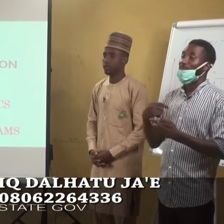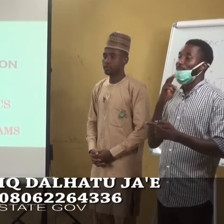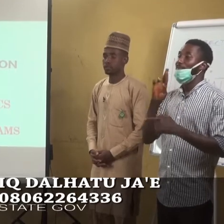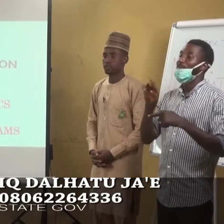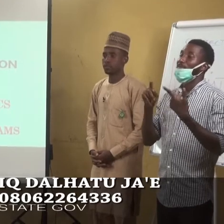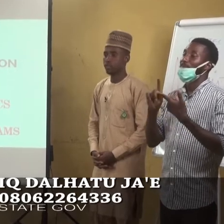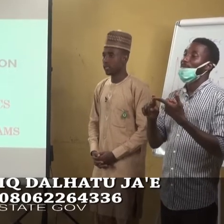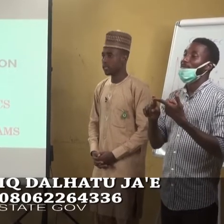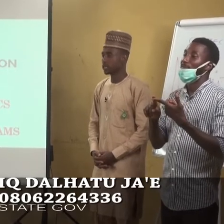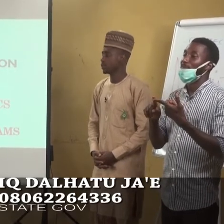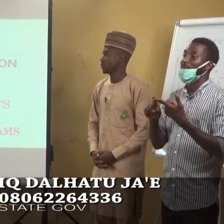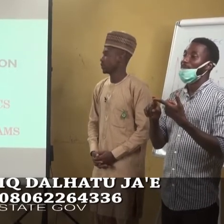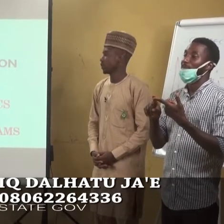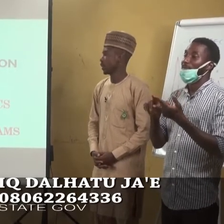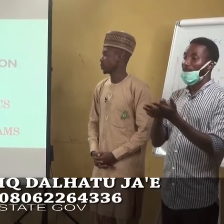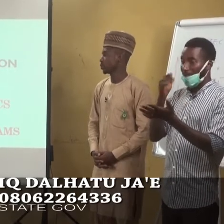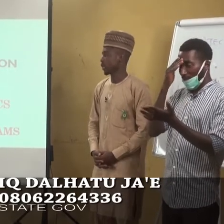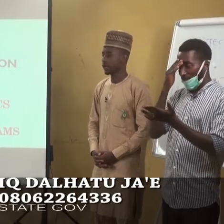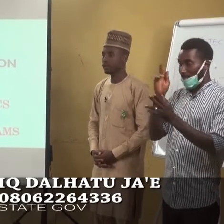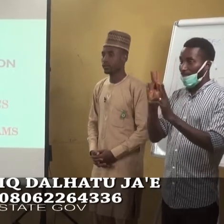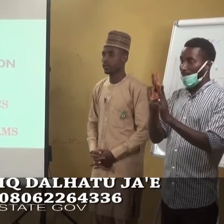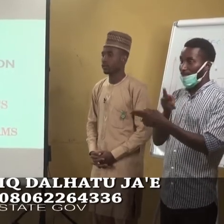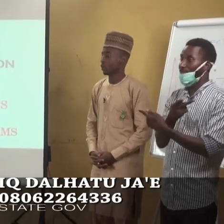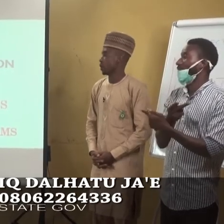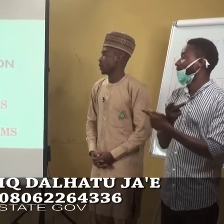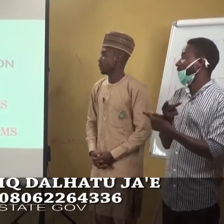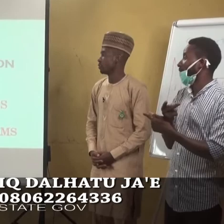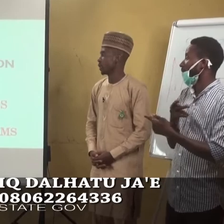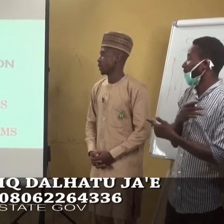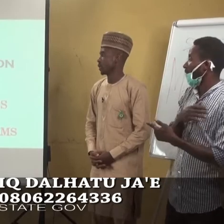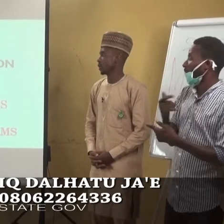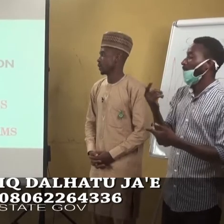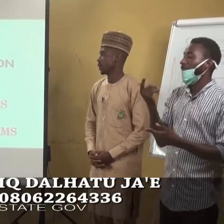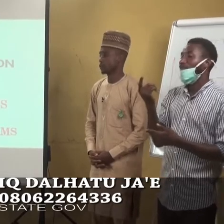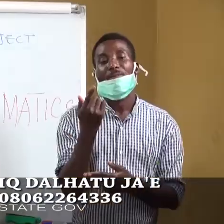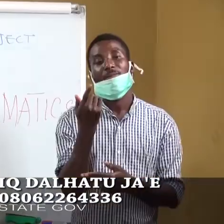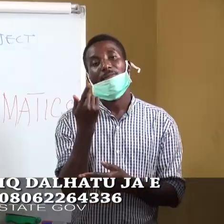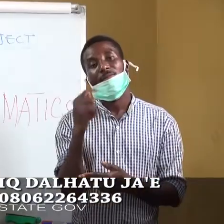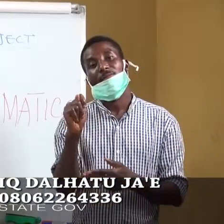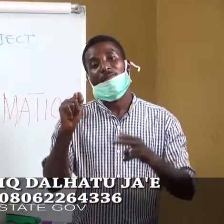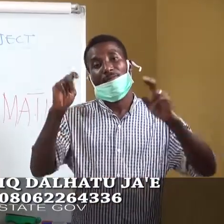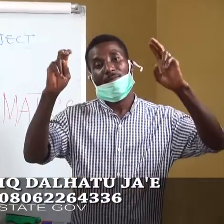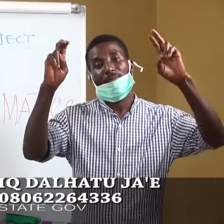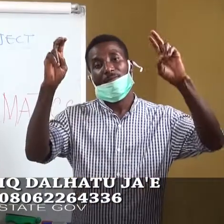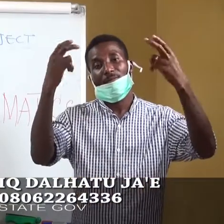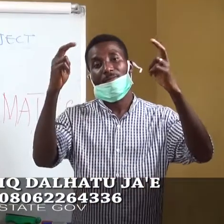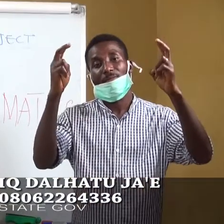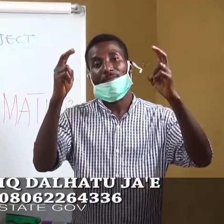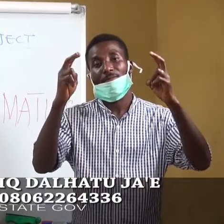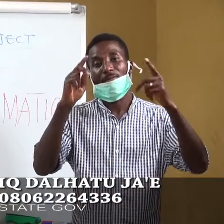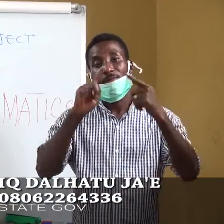My name is Sadiq Dalhatu Jae. Remember, in our last class,